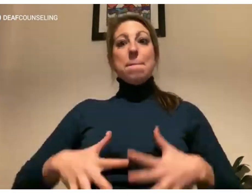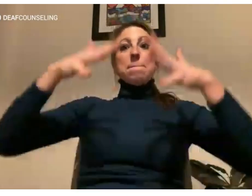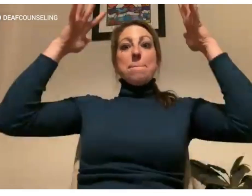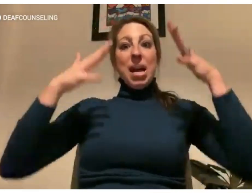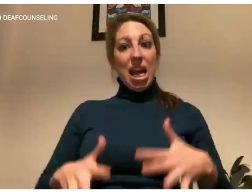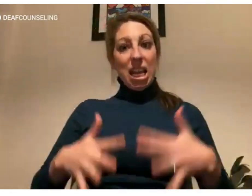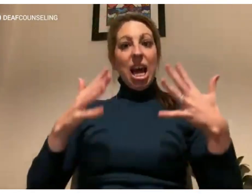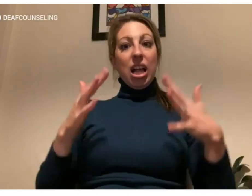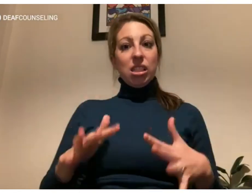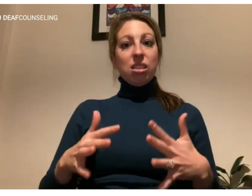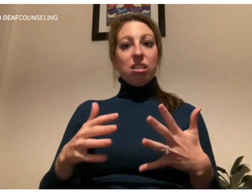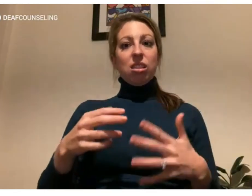attacks.